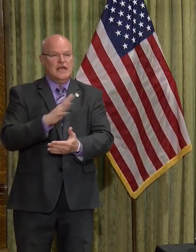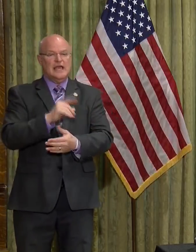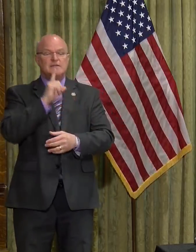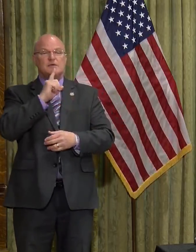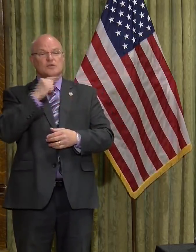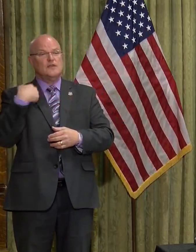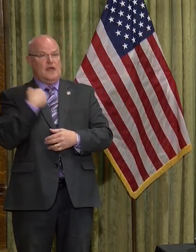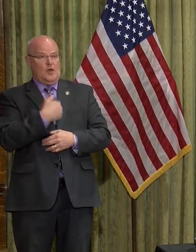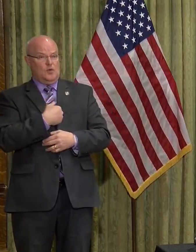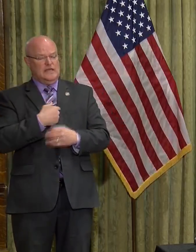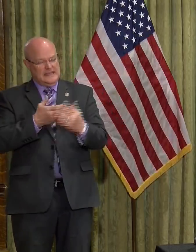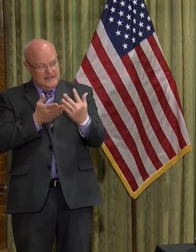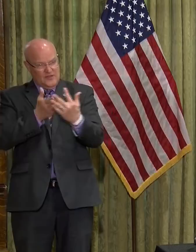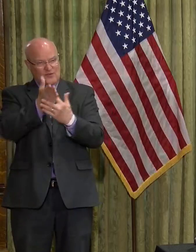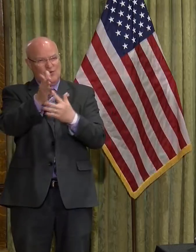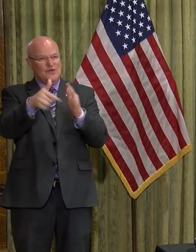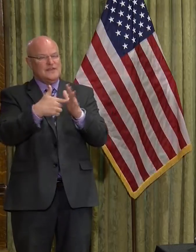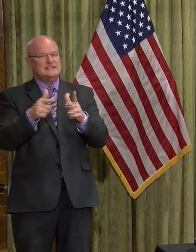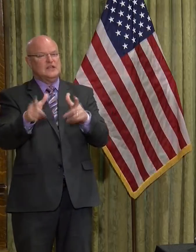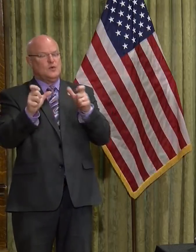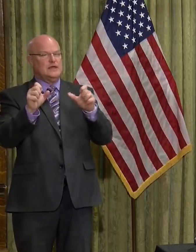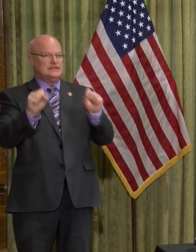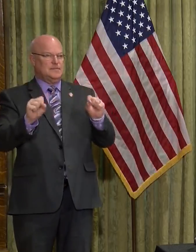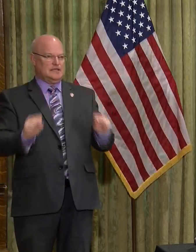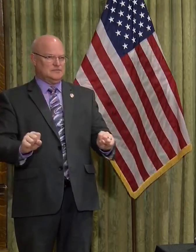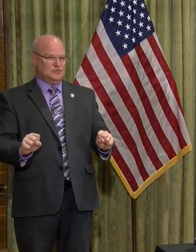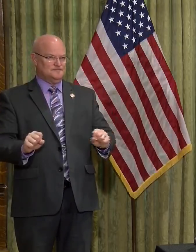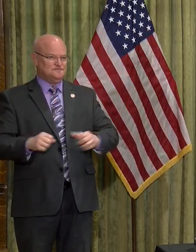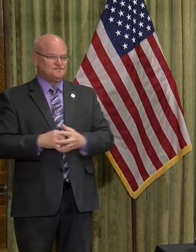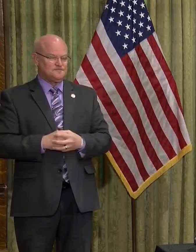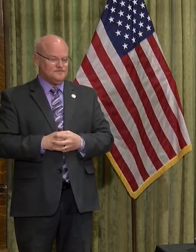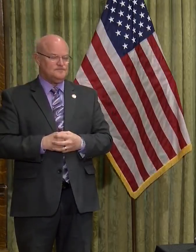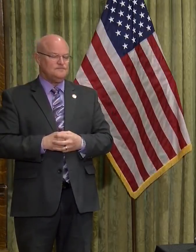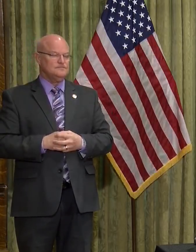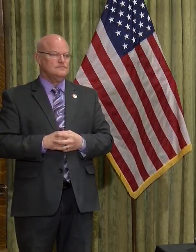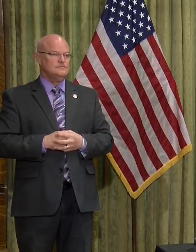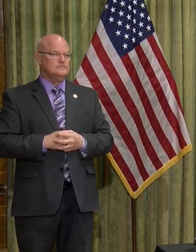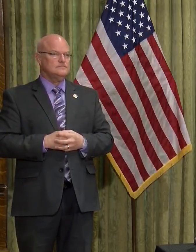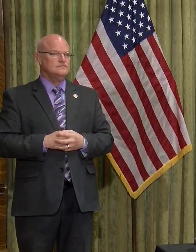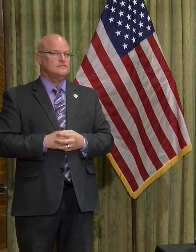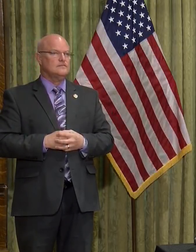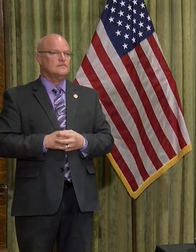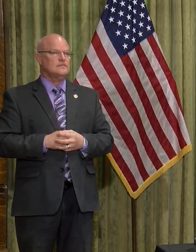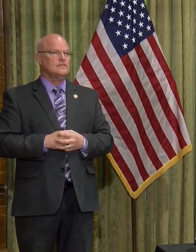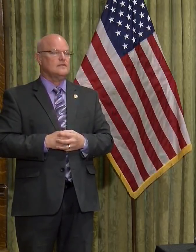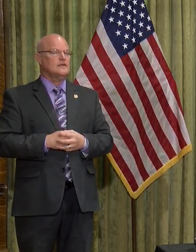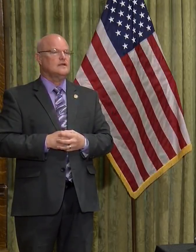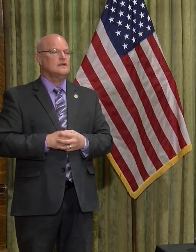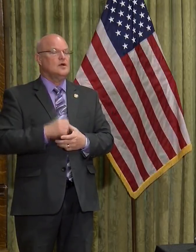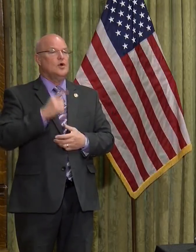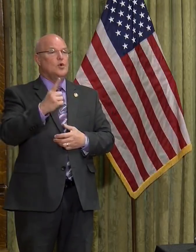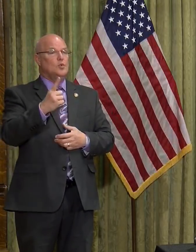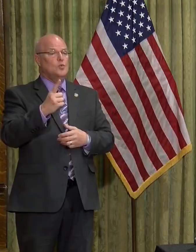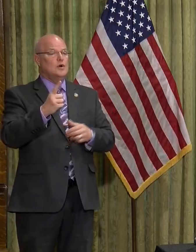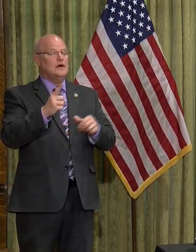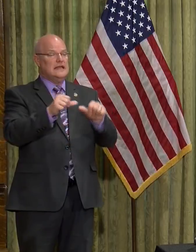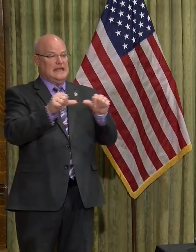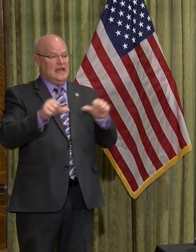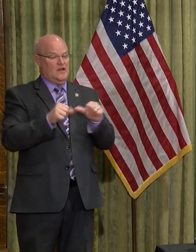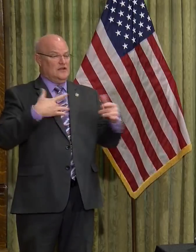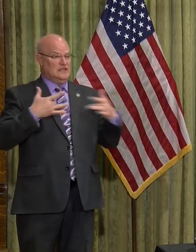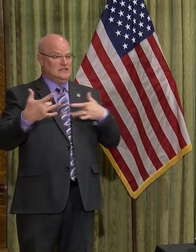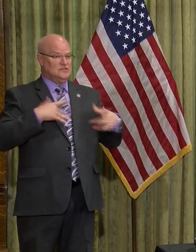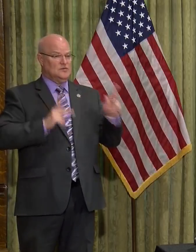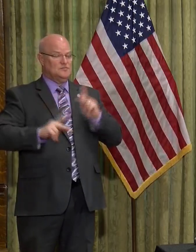make sure we get through this as quickly as we can. One area of concern that some people